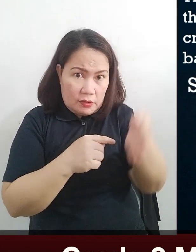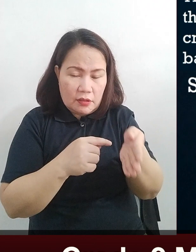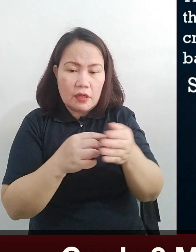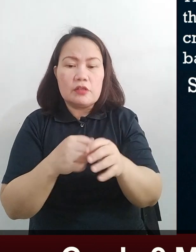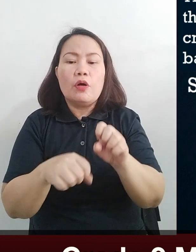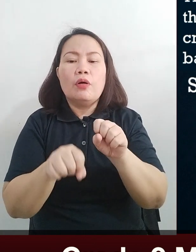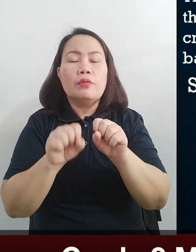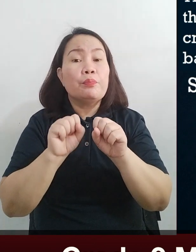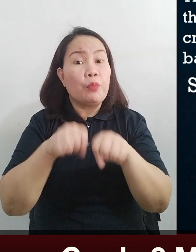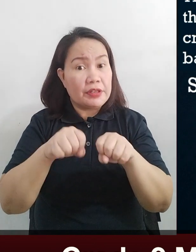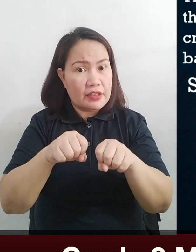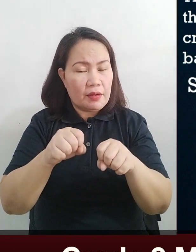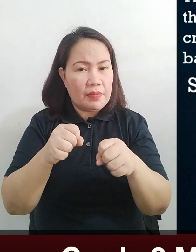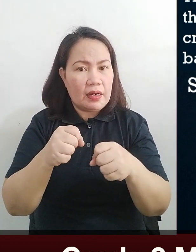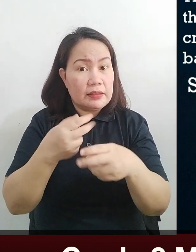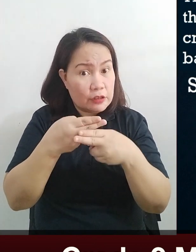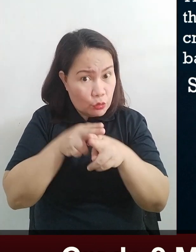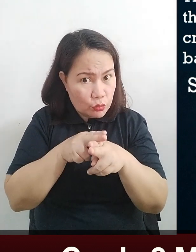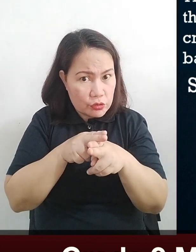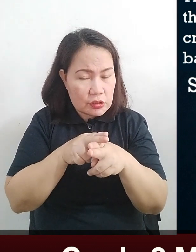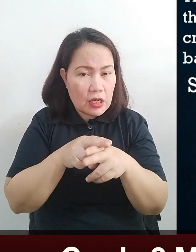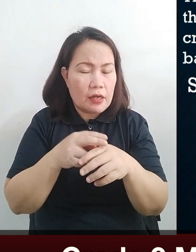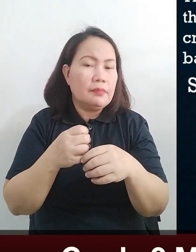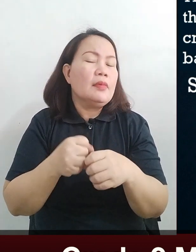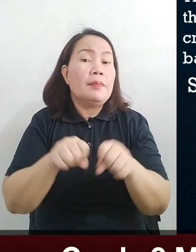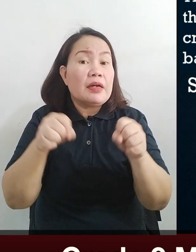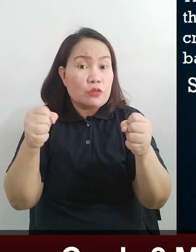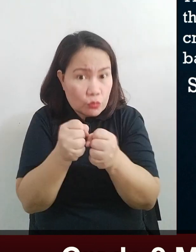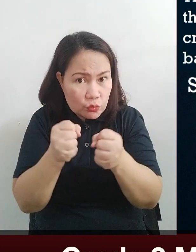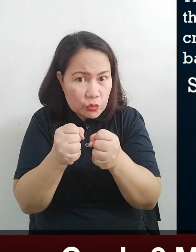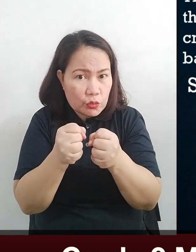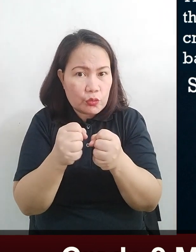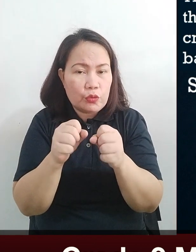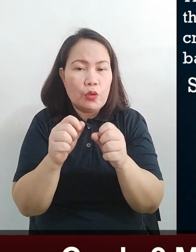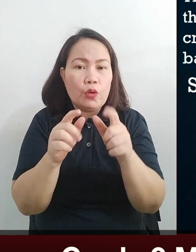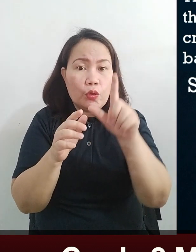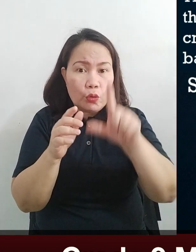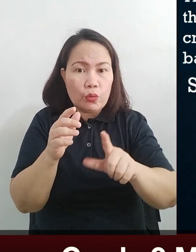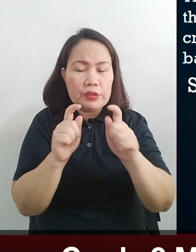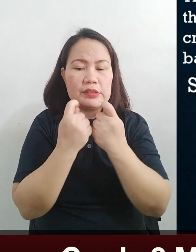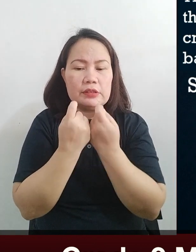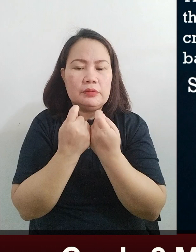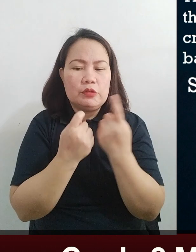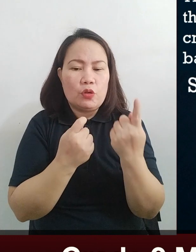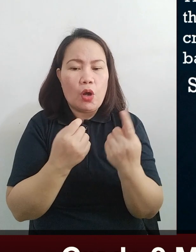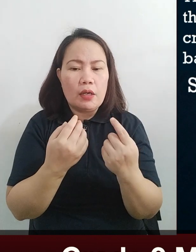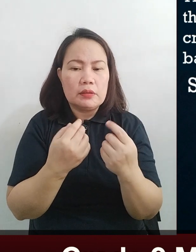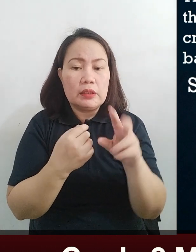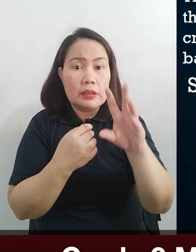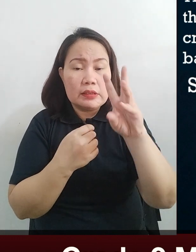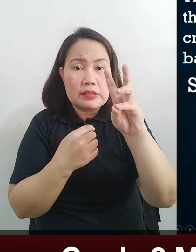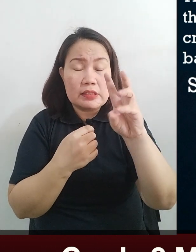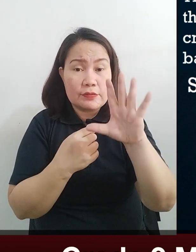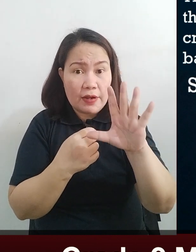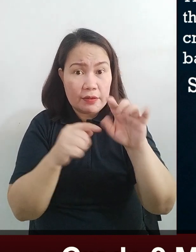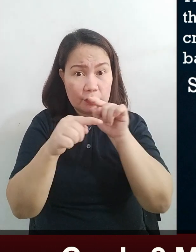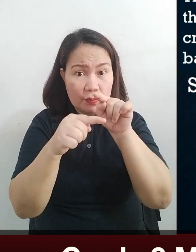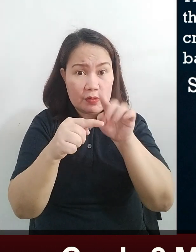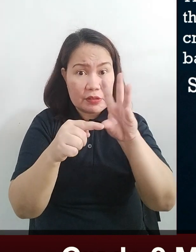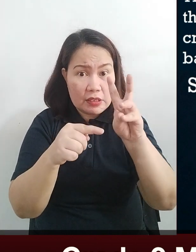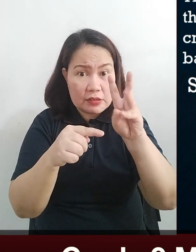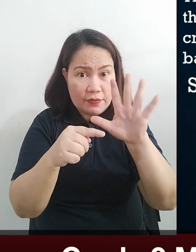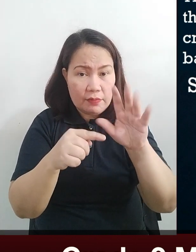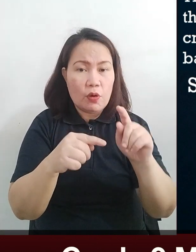pwede natin to i-lowest term. And that is K is equal to 1/2. So, ano ngayon ang equation